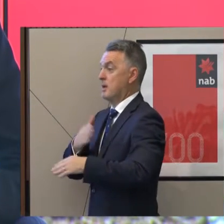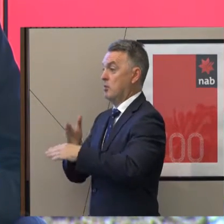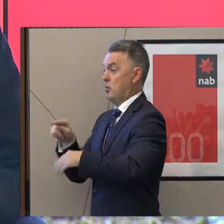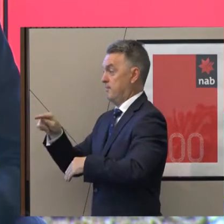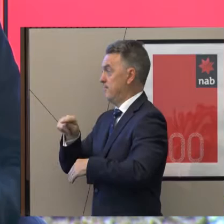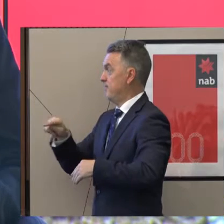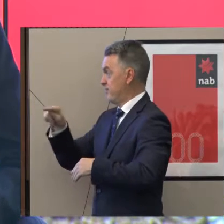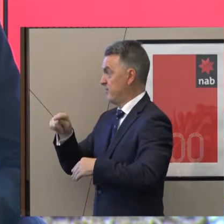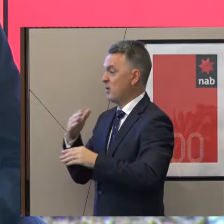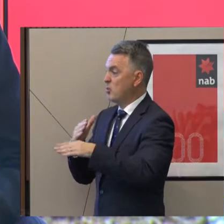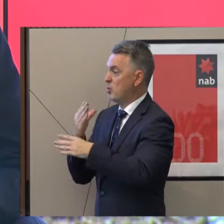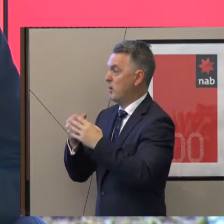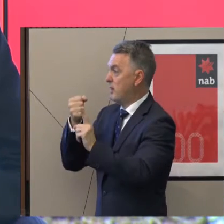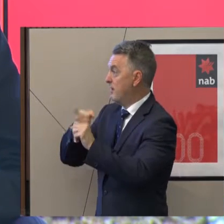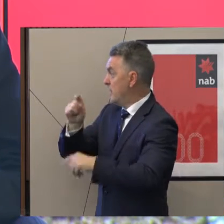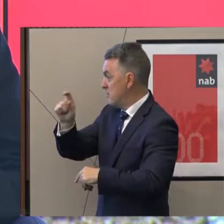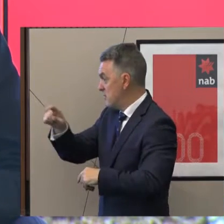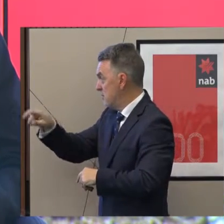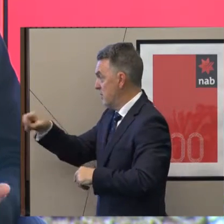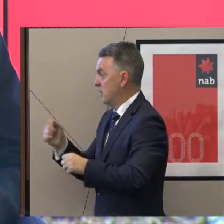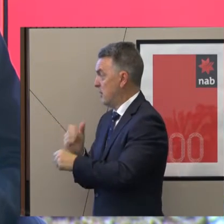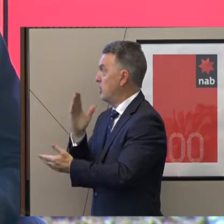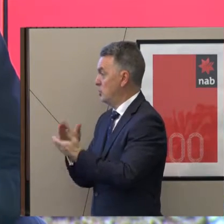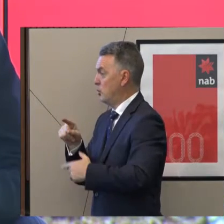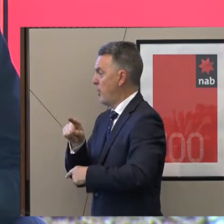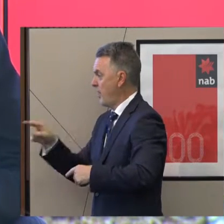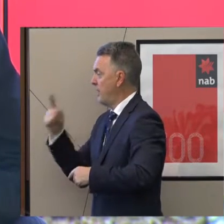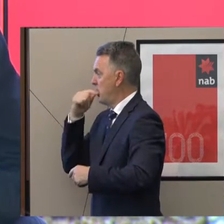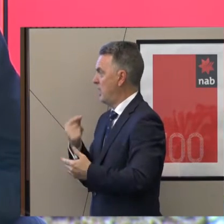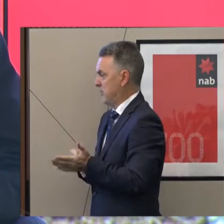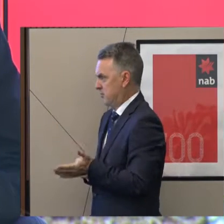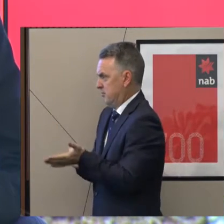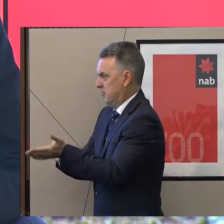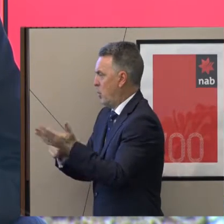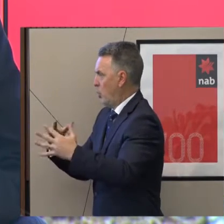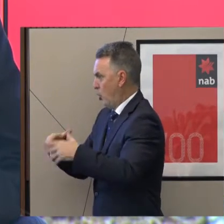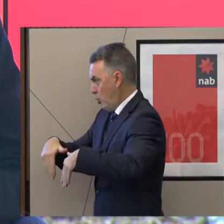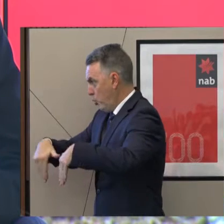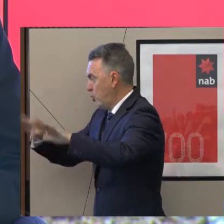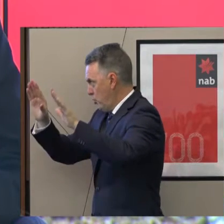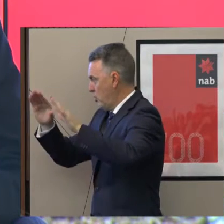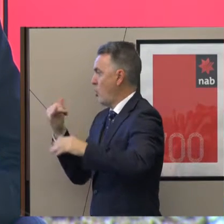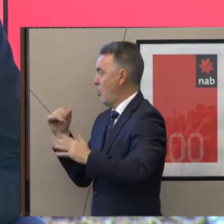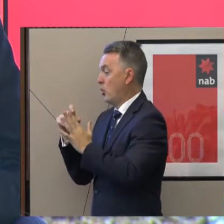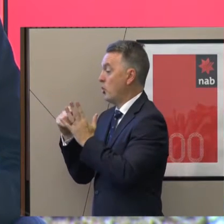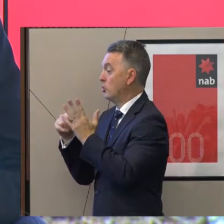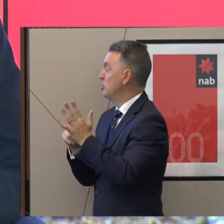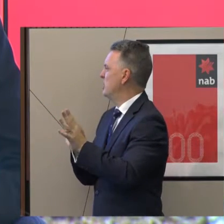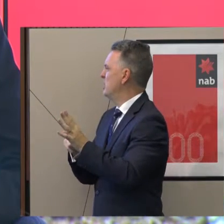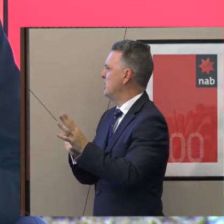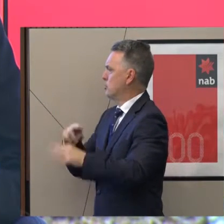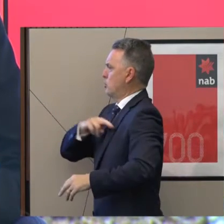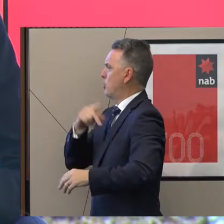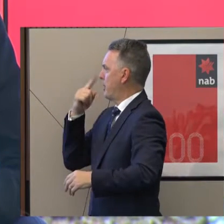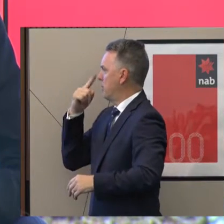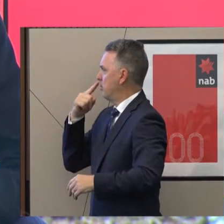to work with advocates where we can to make sure advocates can use our laws in the most effective way, but also working with duty holders. So